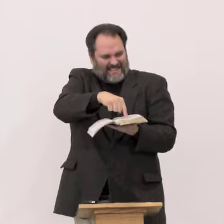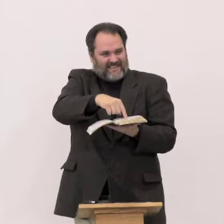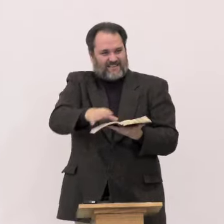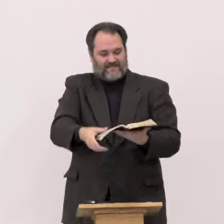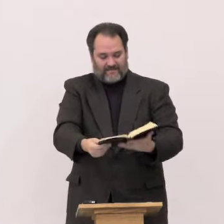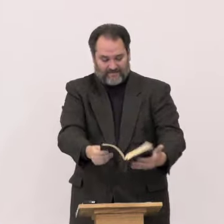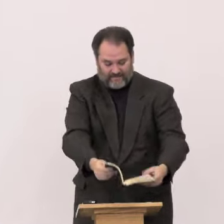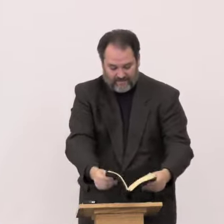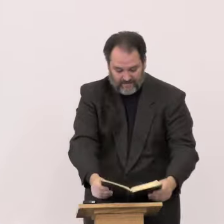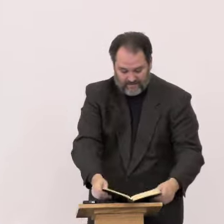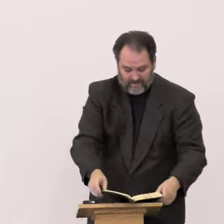That right there.